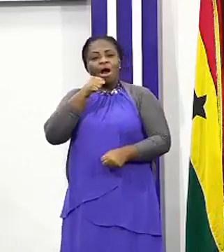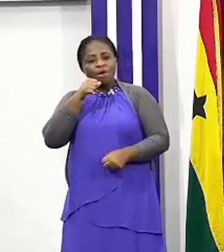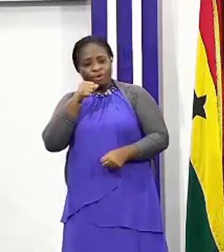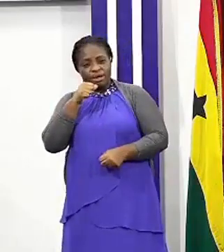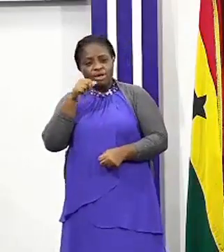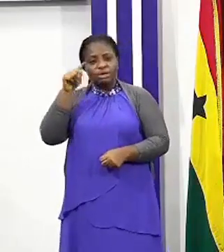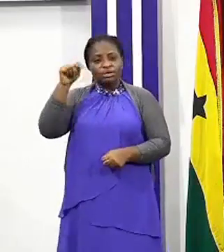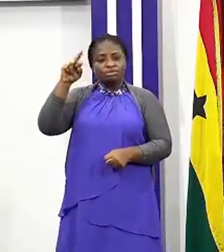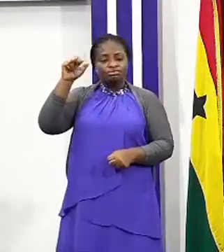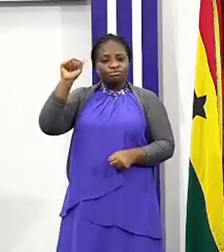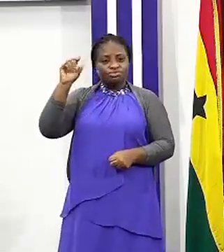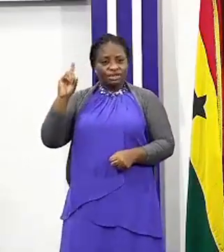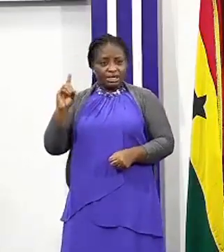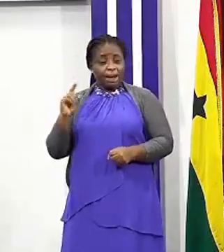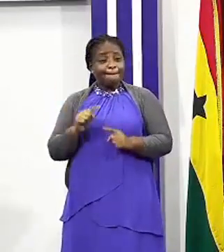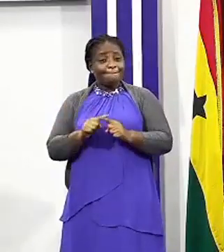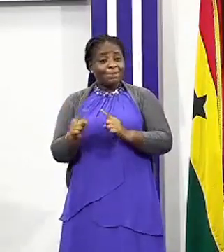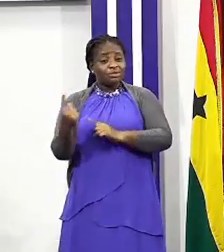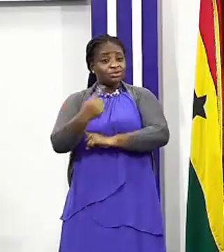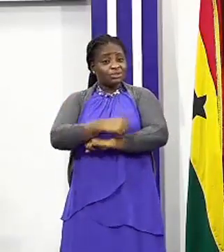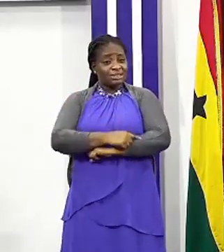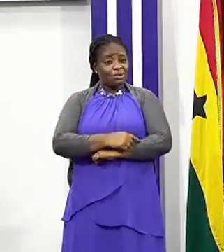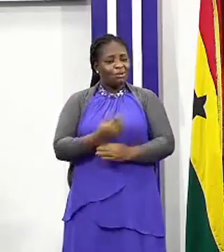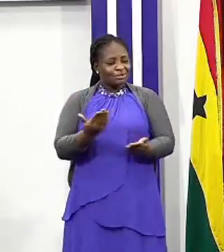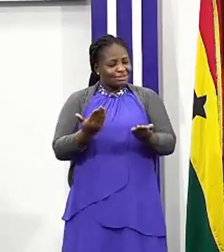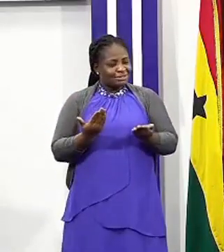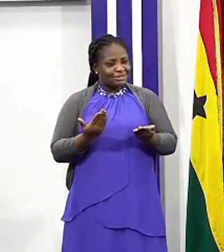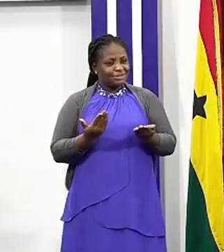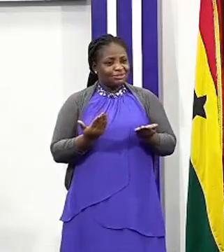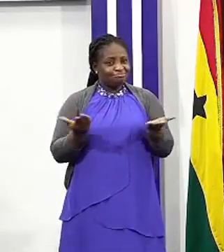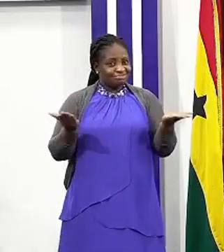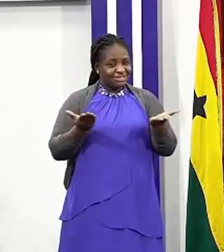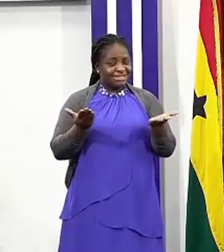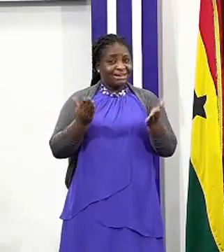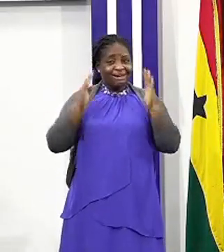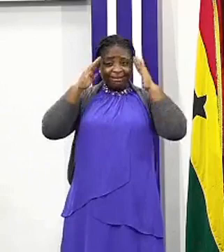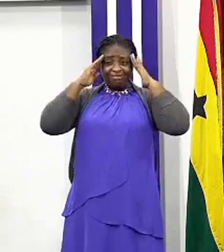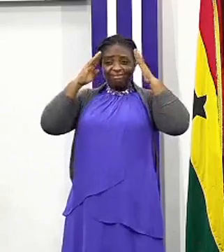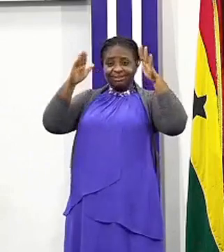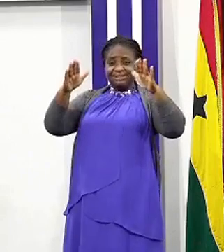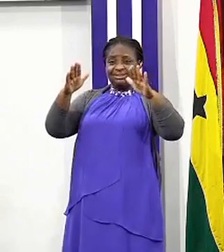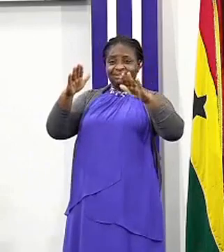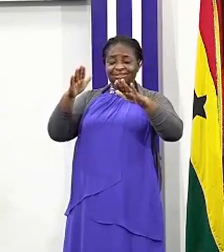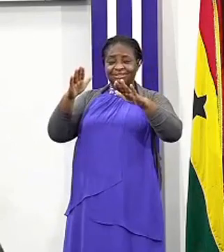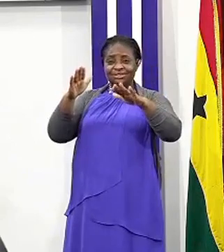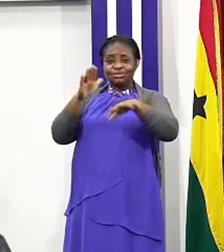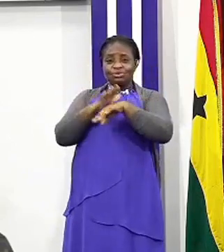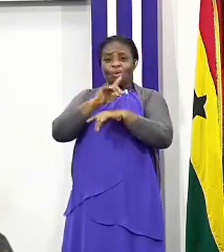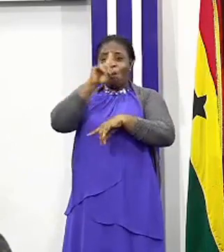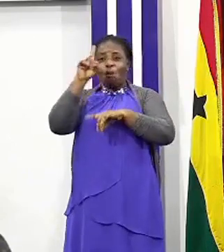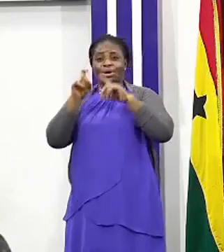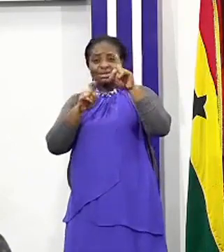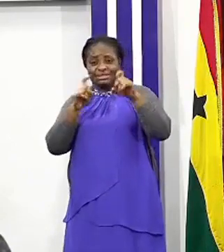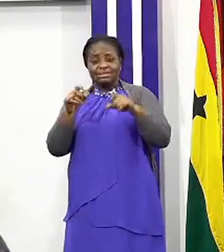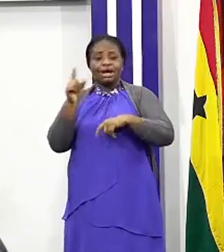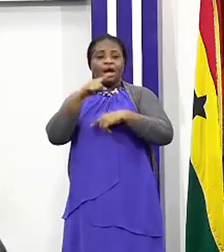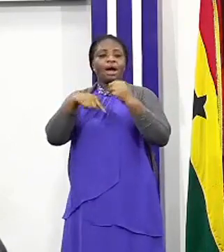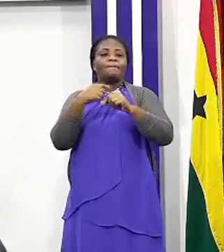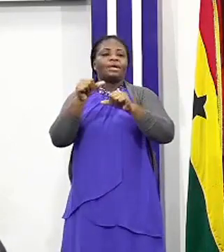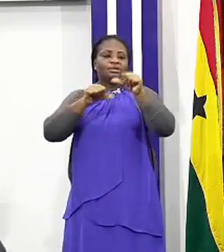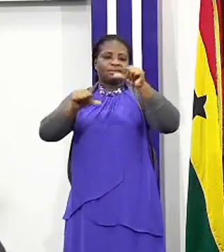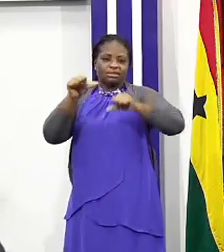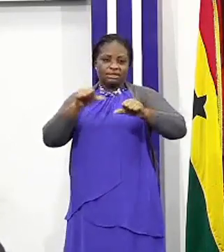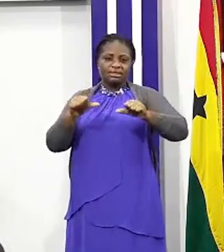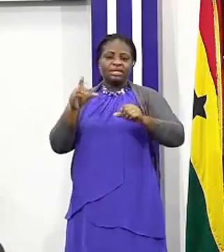trade, a few others. But today we wanted to dedicate time and attention to deal with questions about the science and the